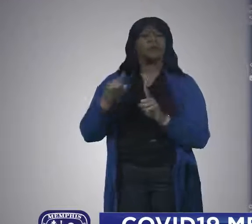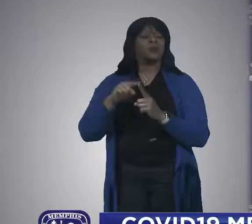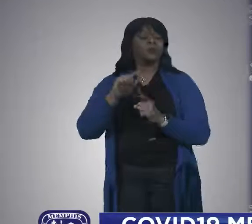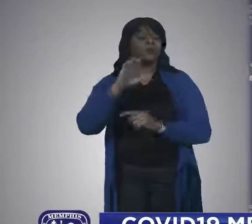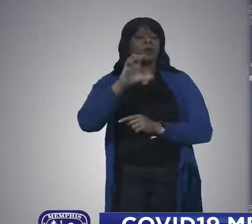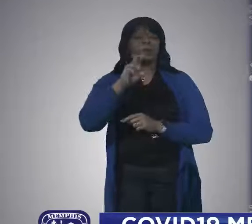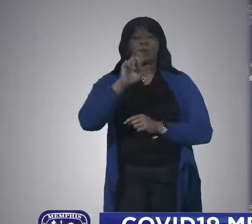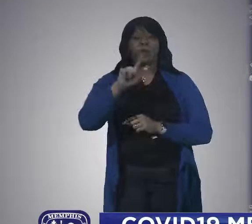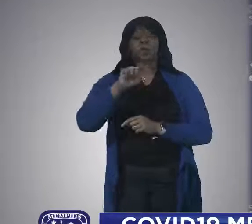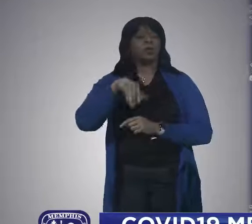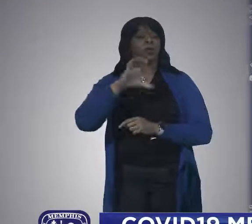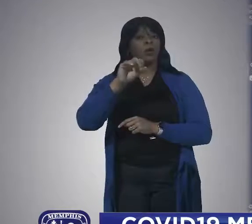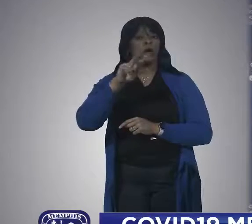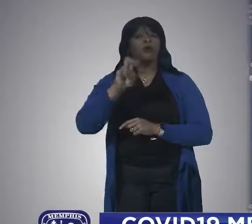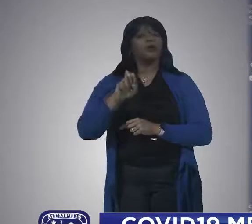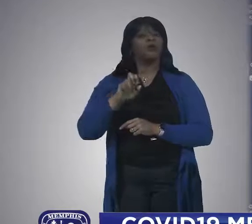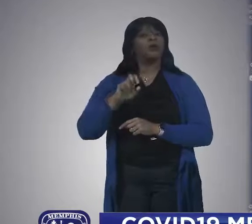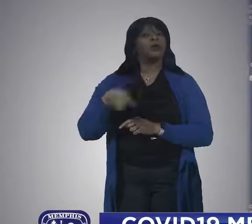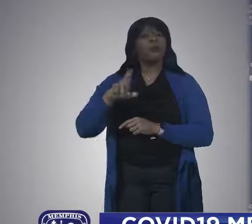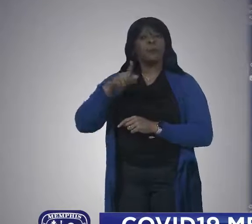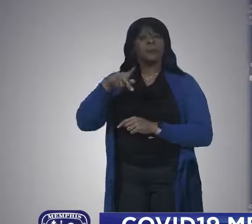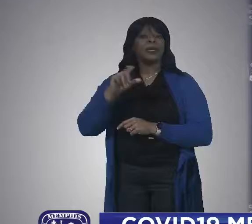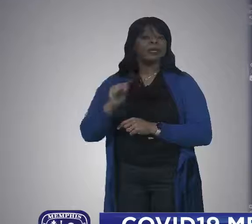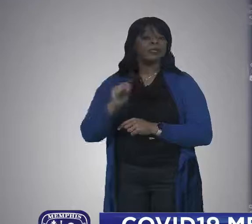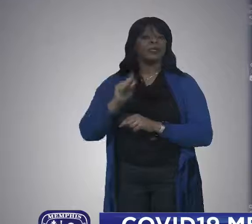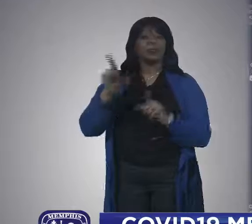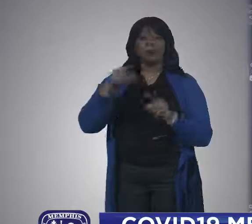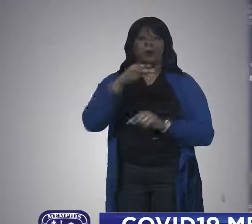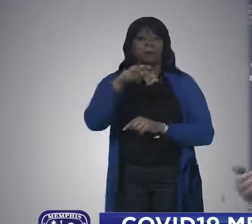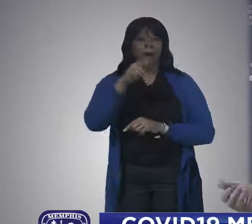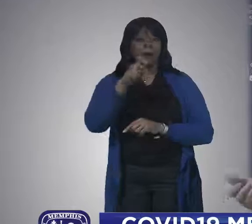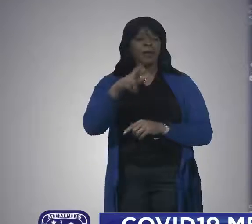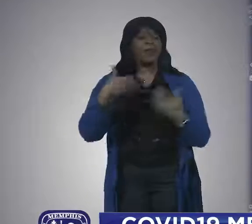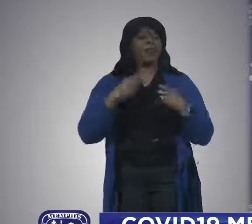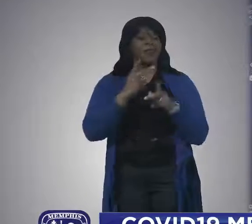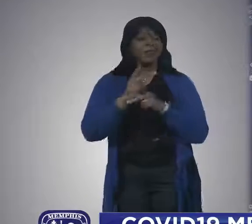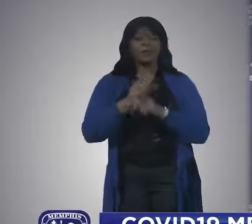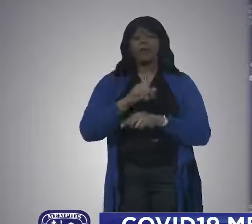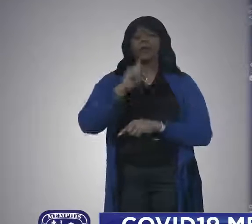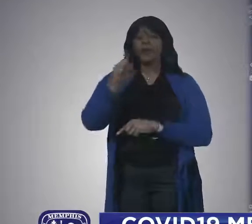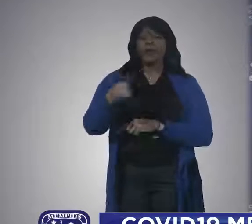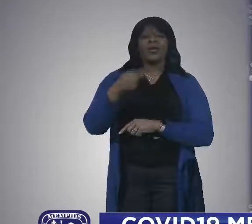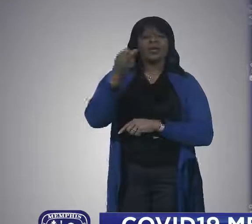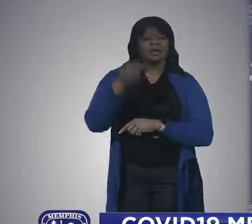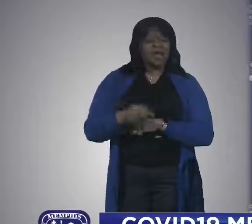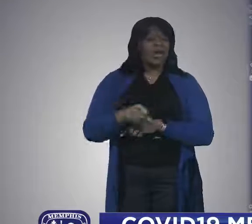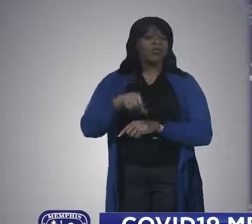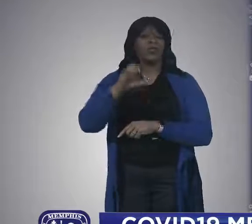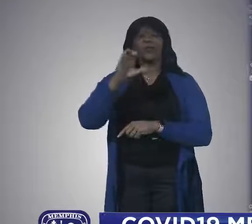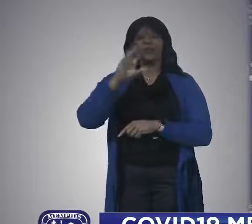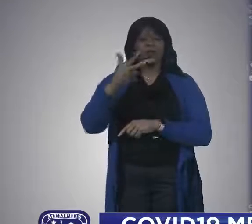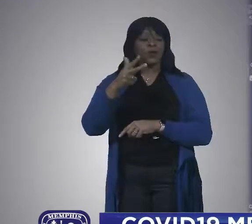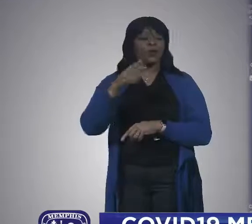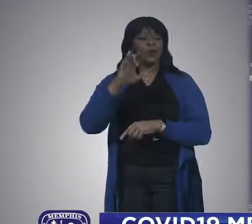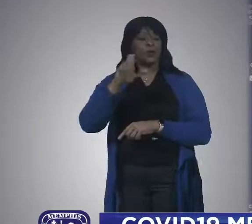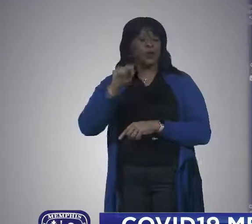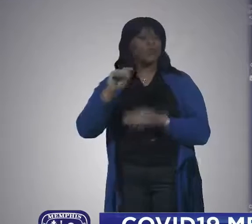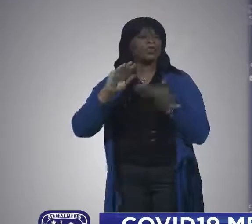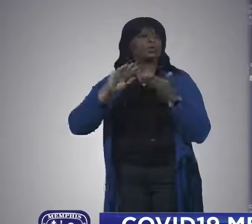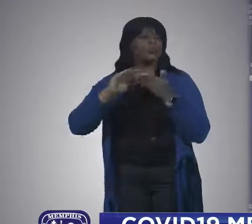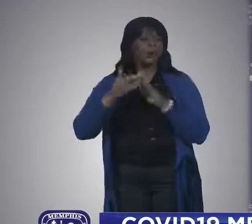Commercial Cove just off of Lamar Avenue and get a test. You can go to Poplar Healthcare. You can go to South 3rd to Christ Community. Many other on the